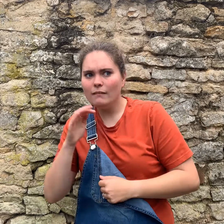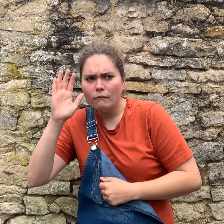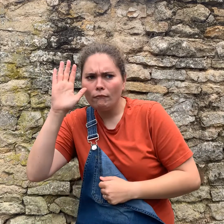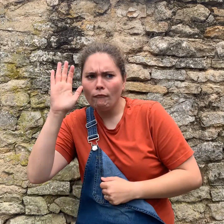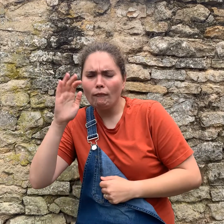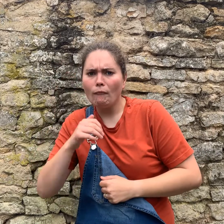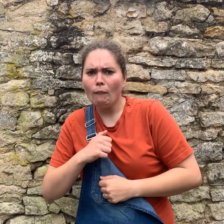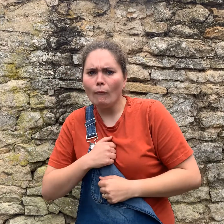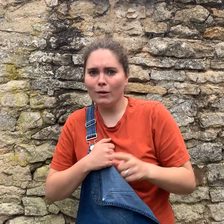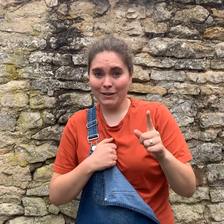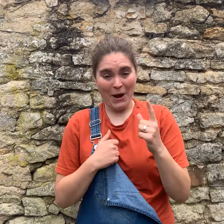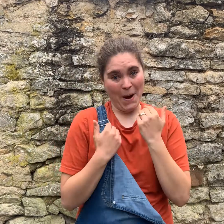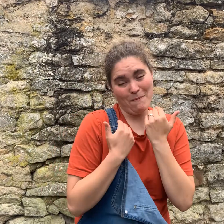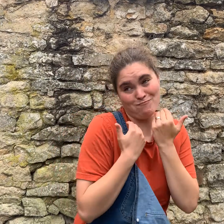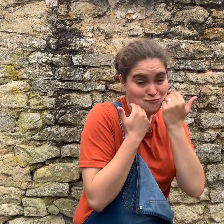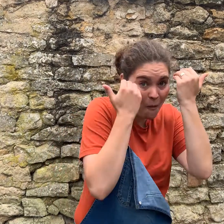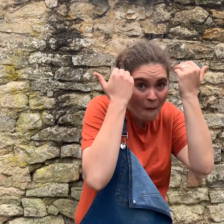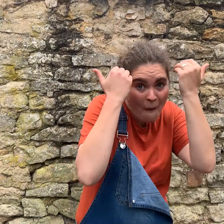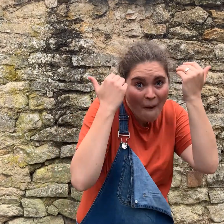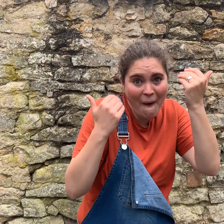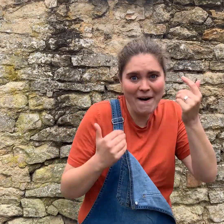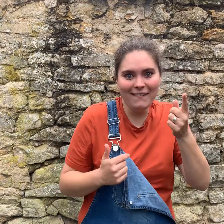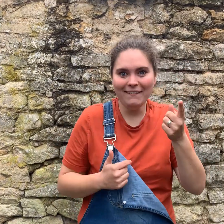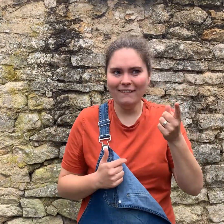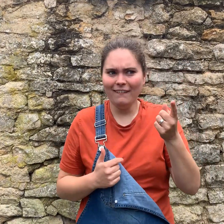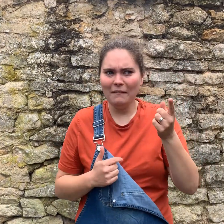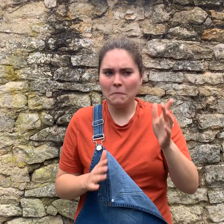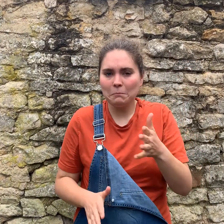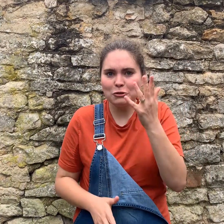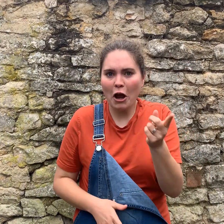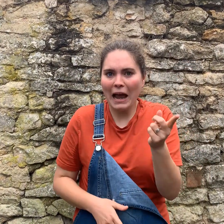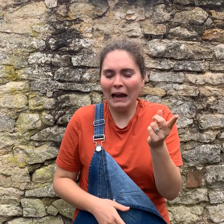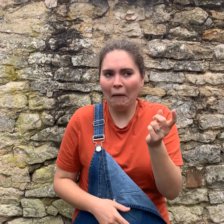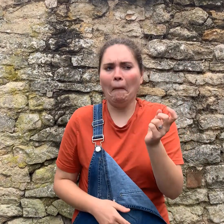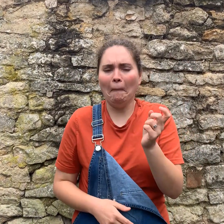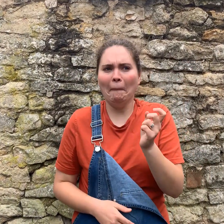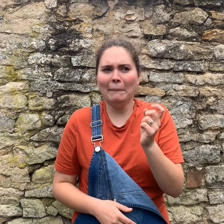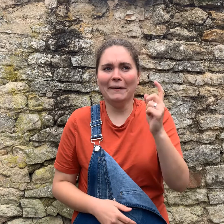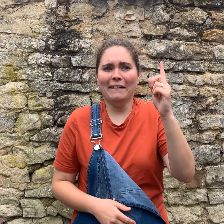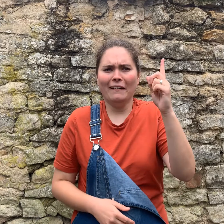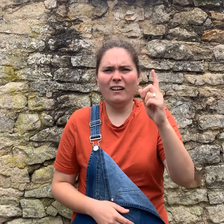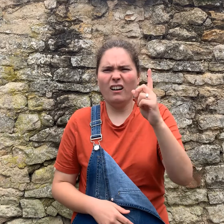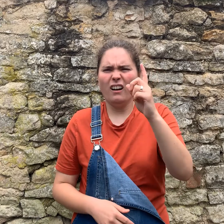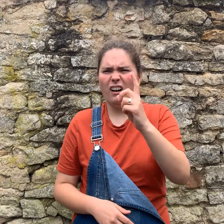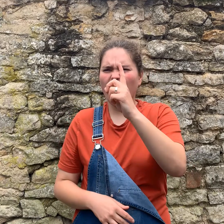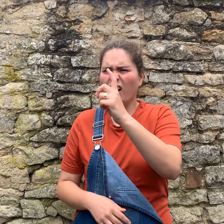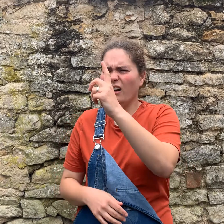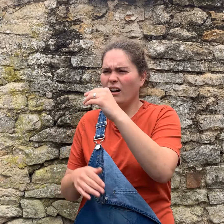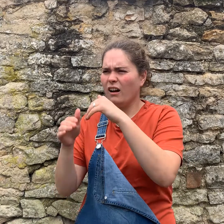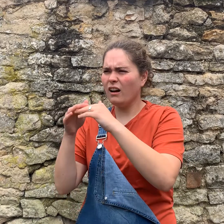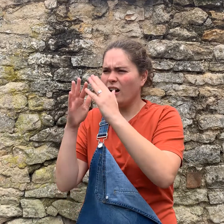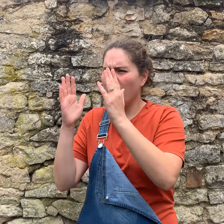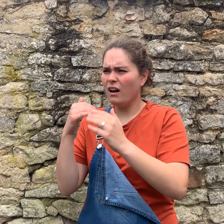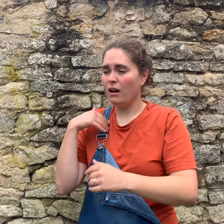waved and he waved back, but went bright red. He was so shy. Must have been bashful about